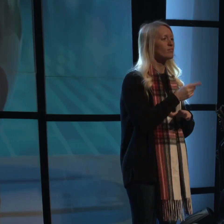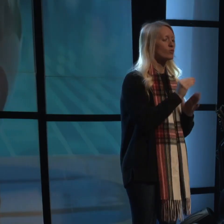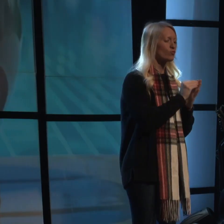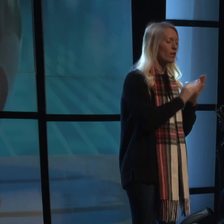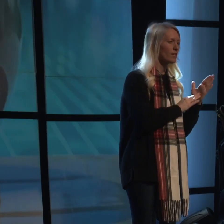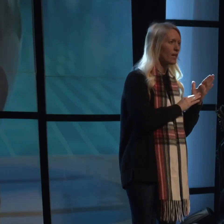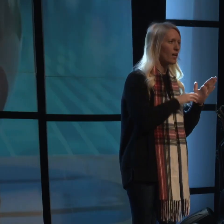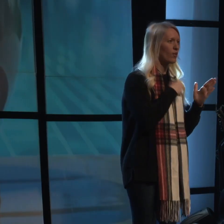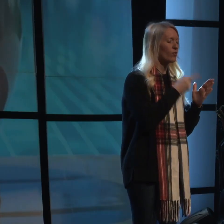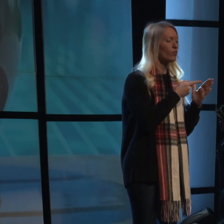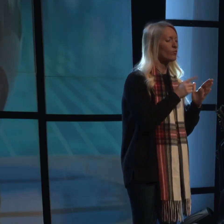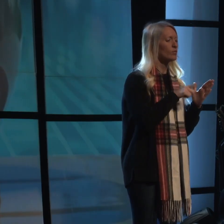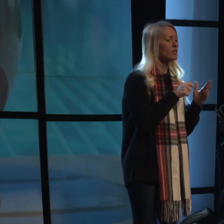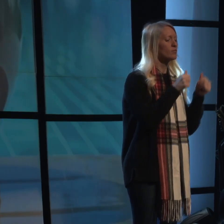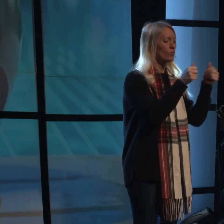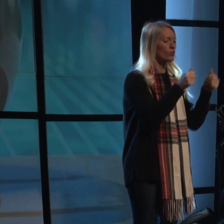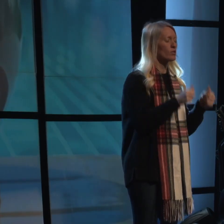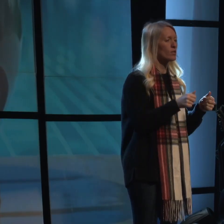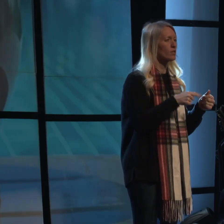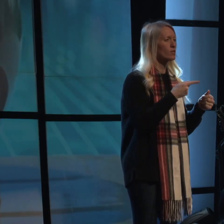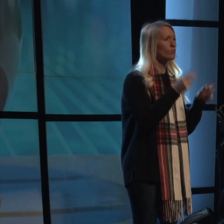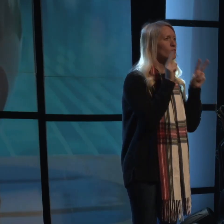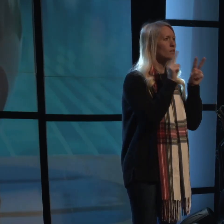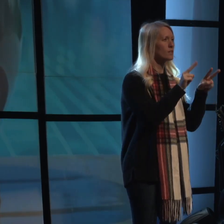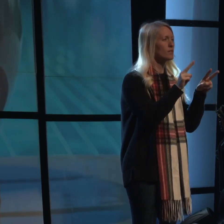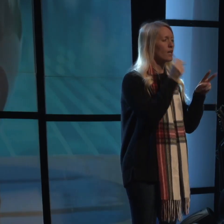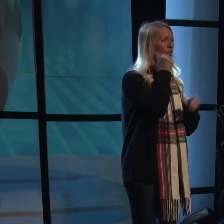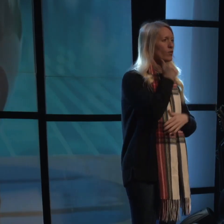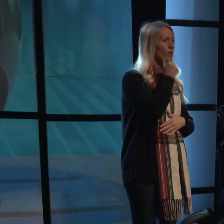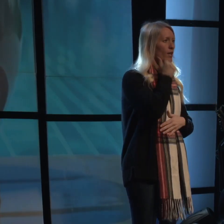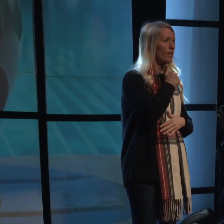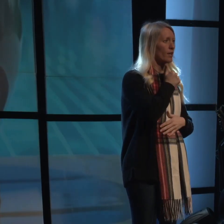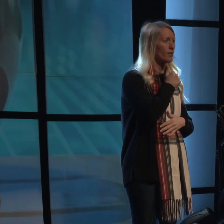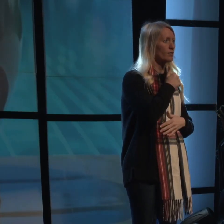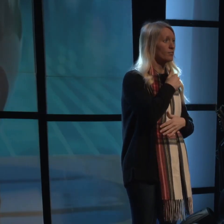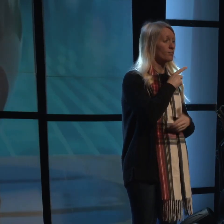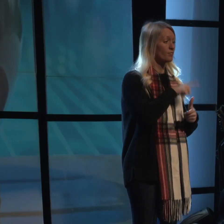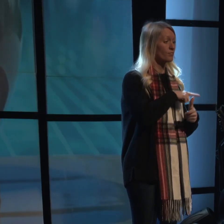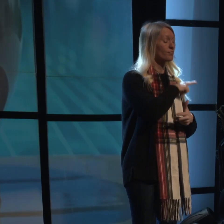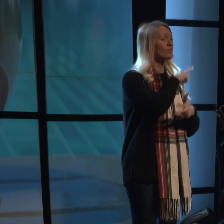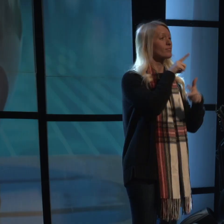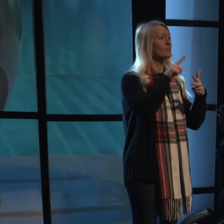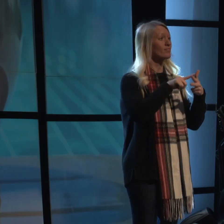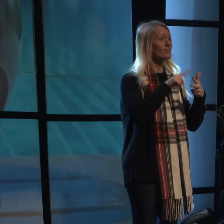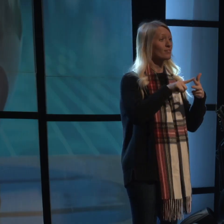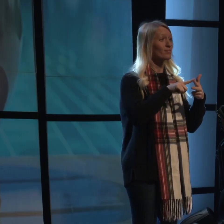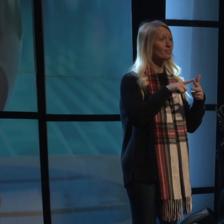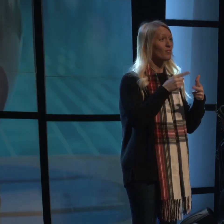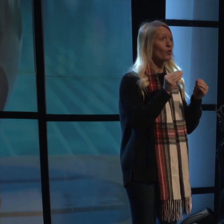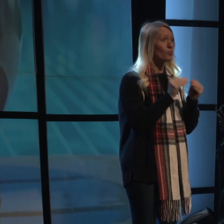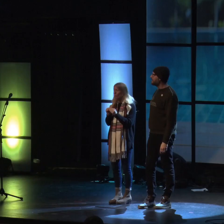Okay, so that's it. Start with your why. Second step. Oh man, there's more, Ryan? I know.